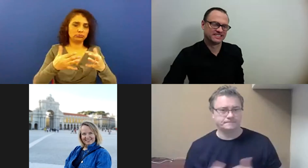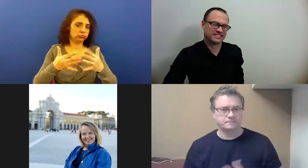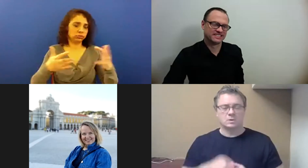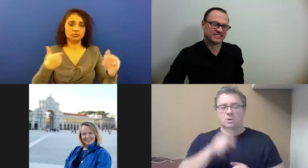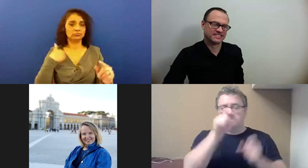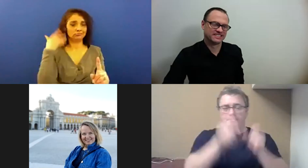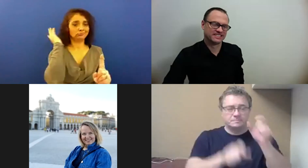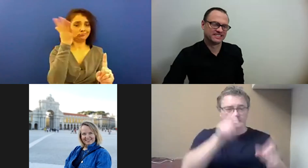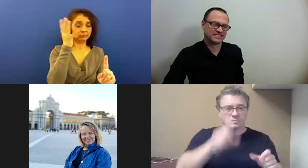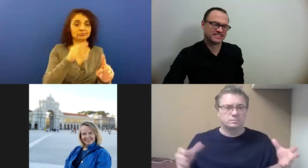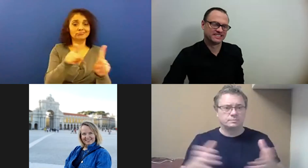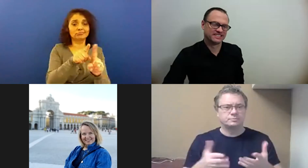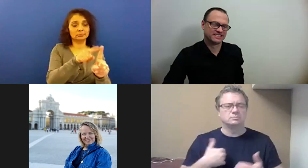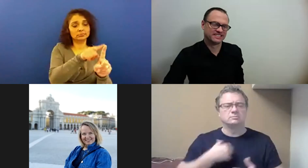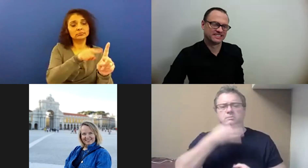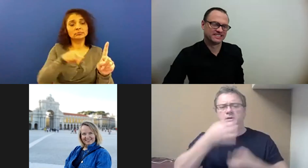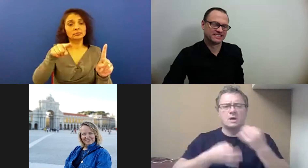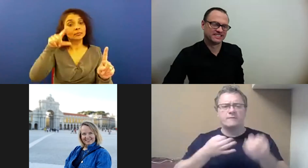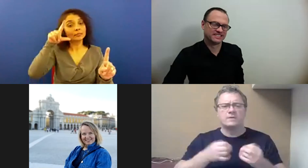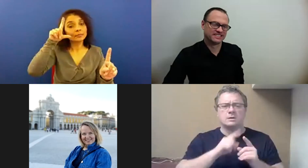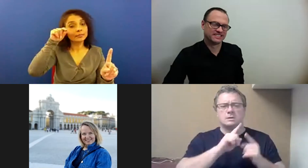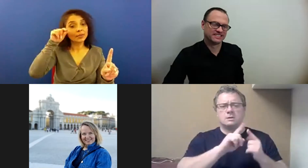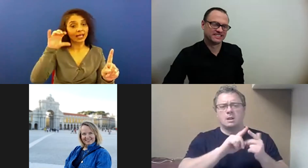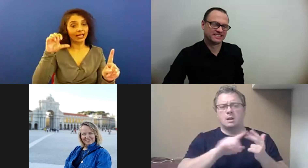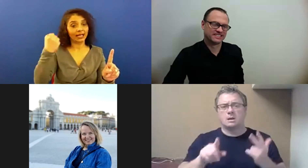about deaf Roma children, deaf Roma culture, etc.